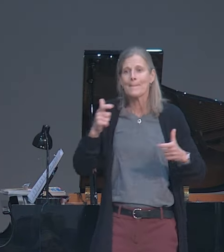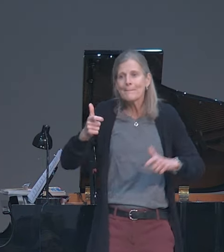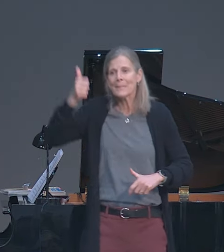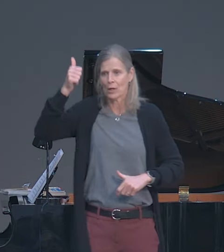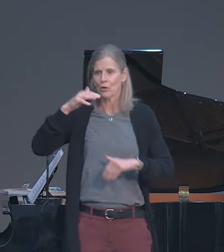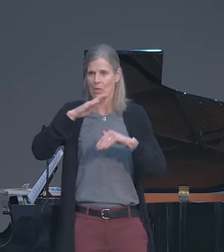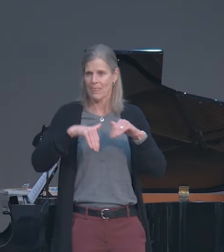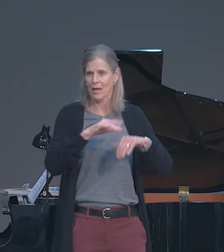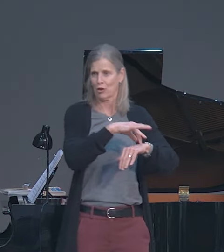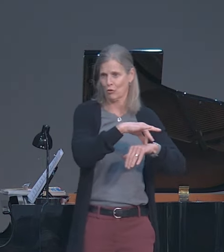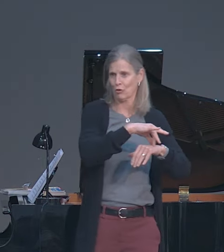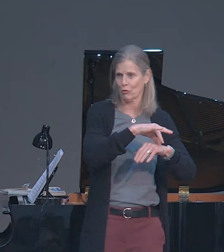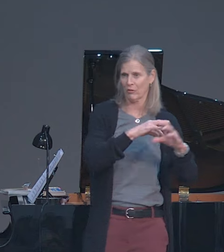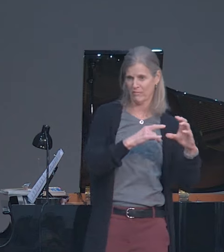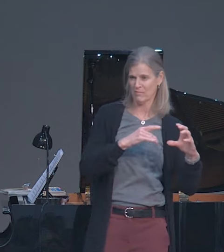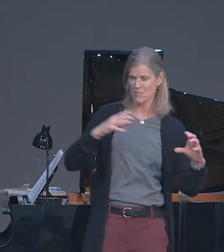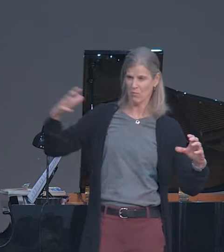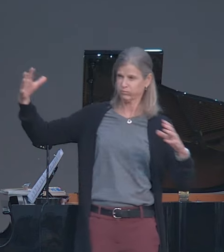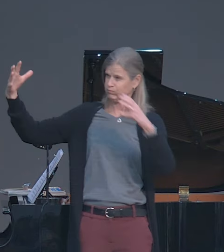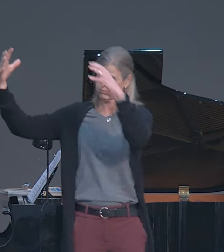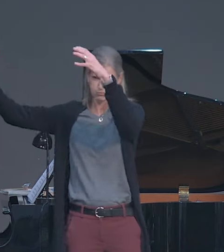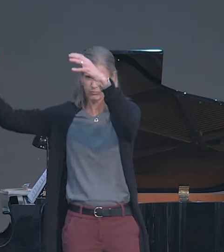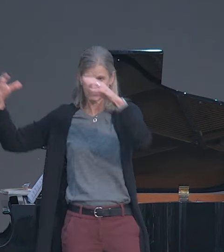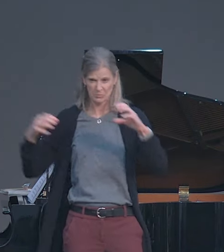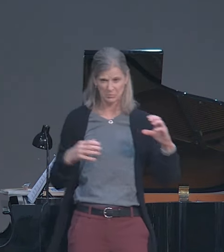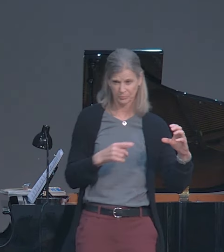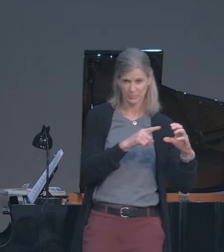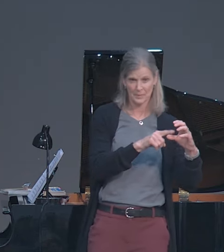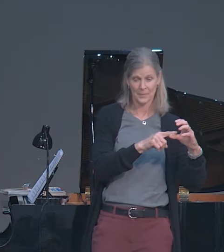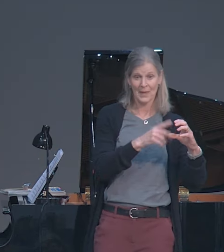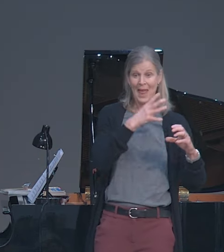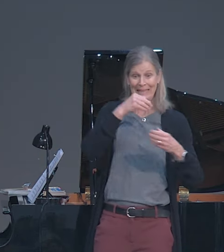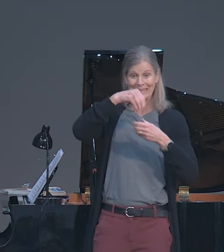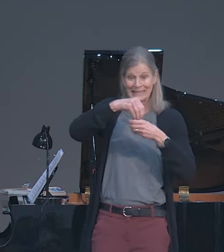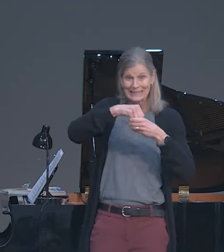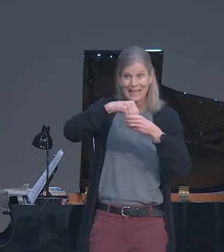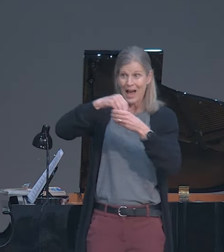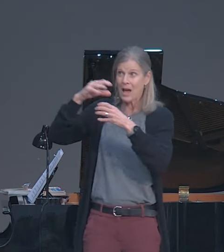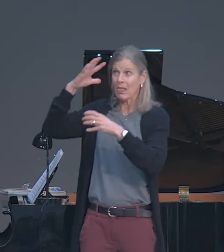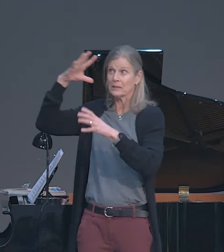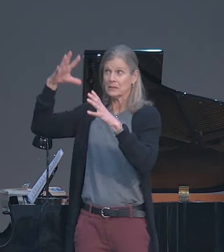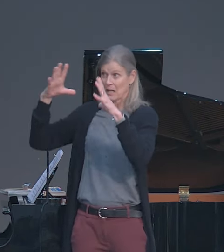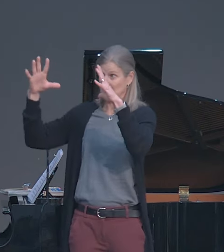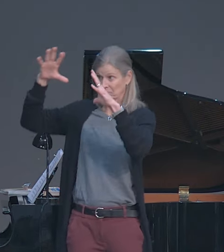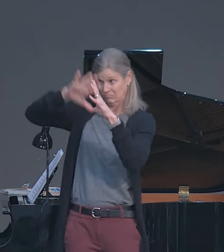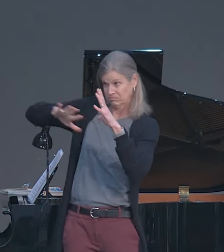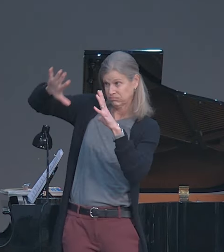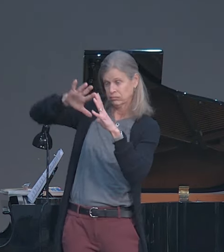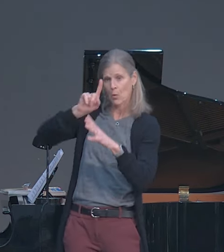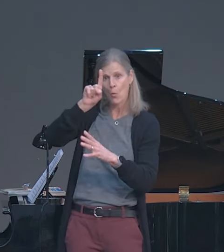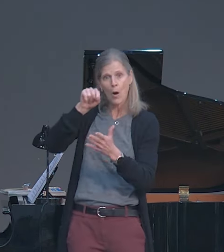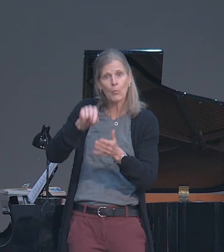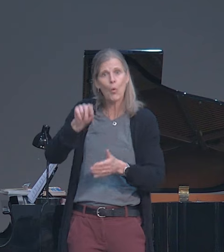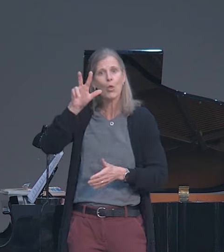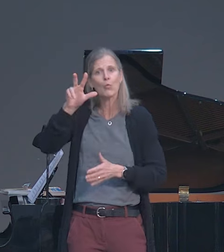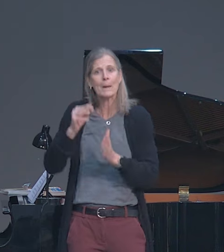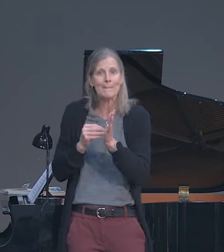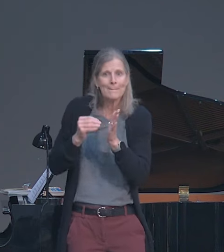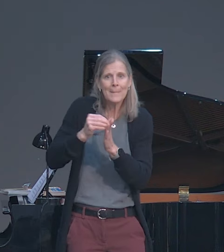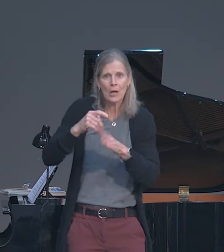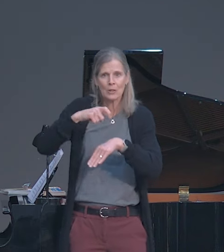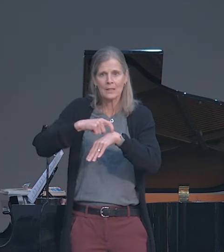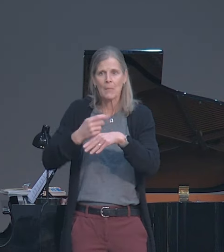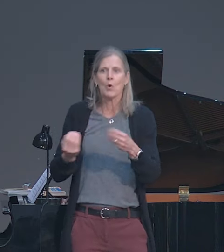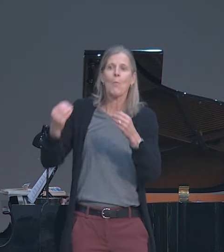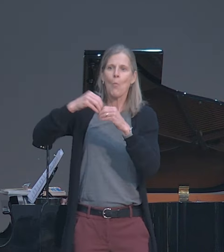larger than the diameter of the Earth? And the volume of the sun is actually 1.3 million times greater than the